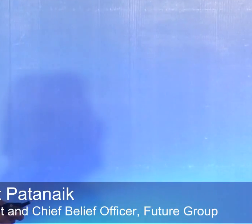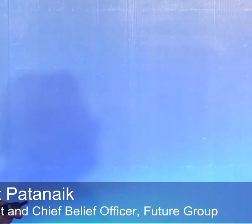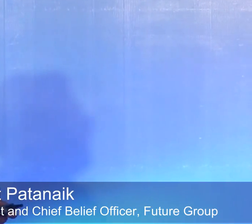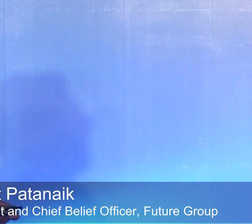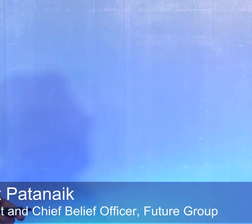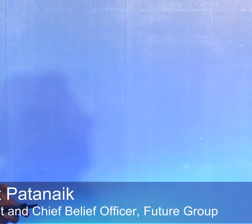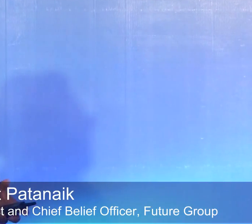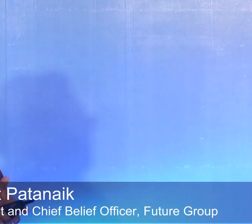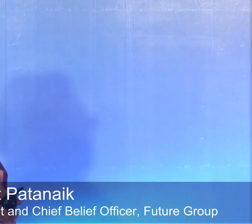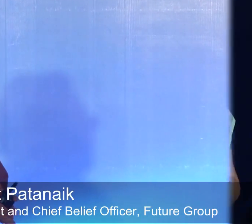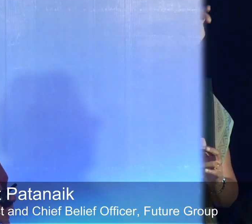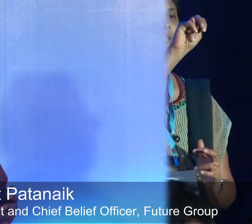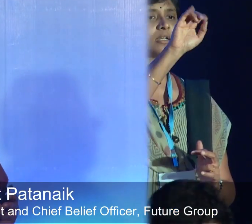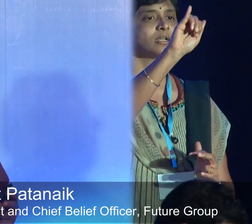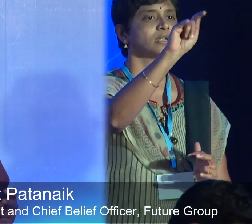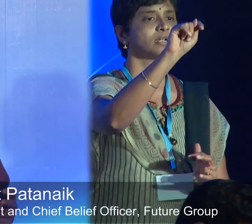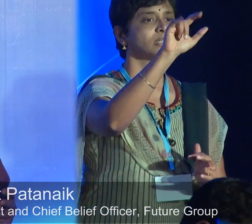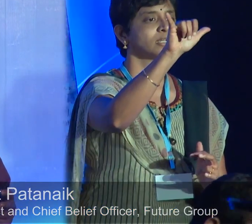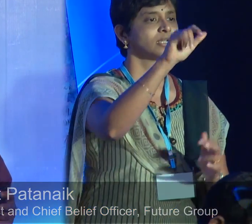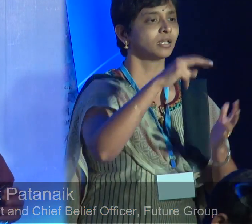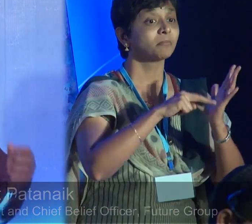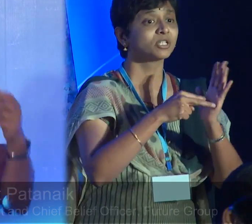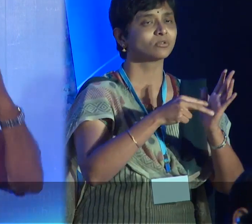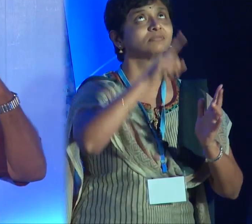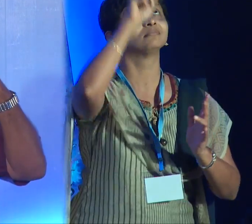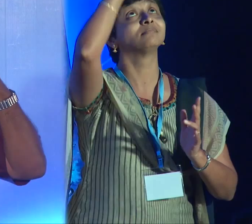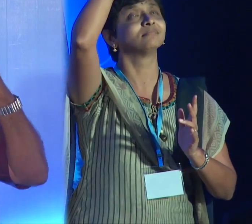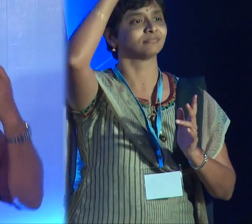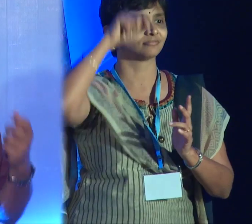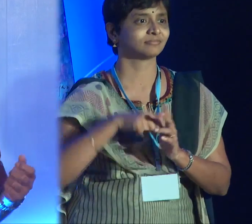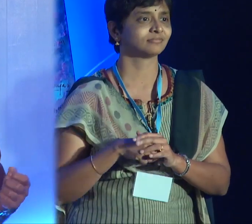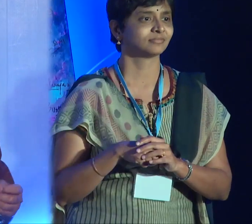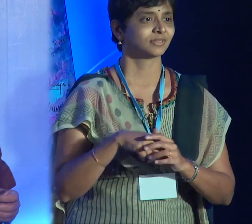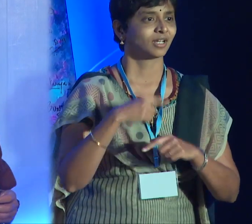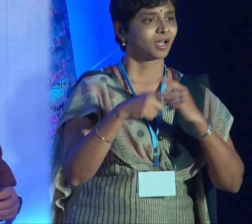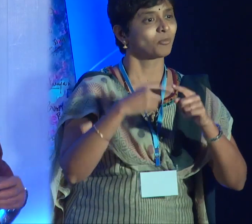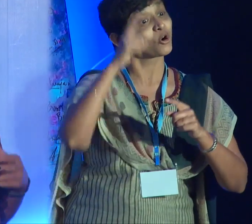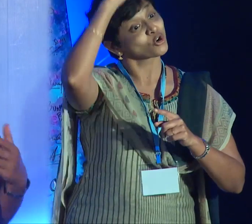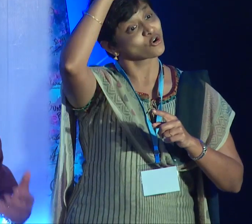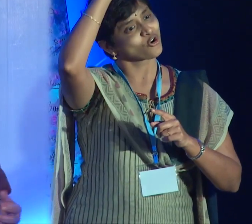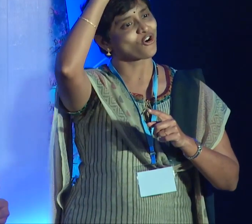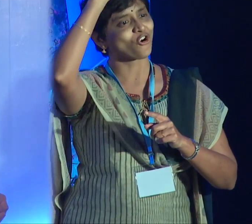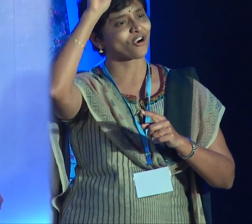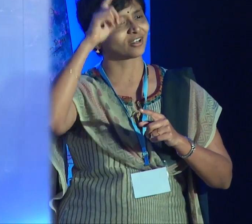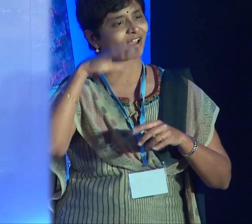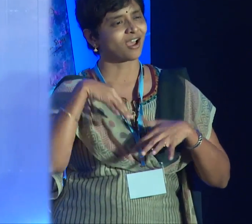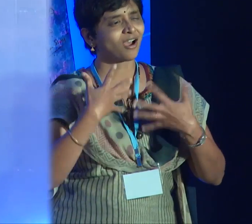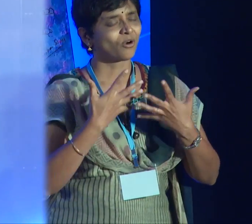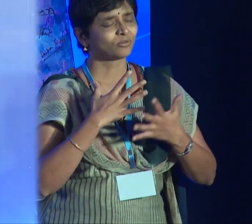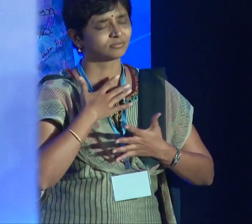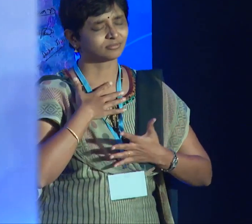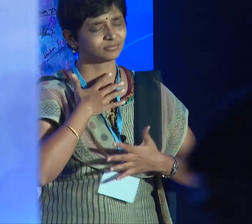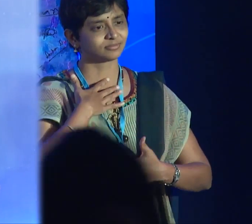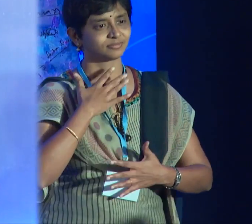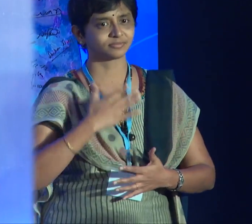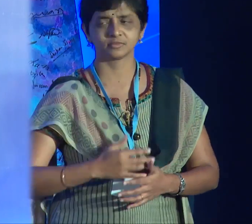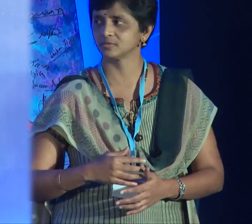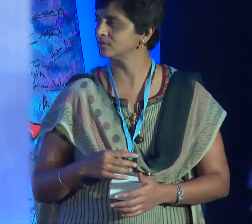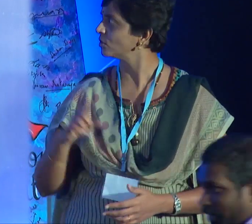talking. And he said, does mythology have anything to talk about differently